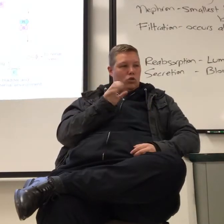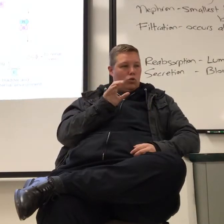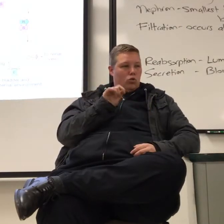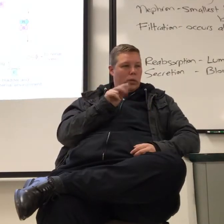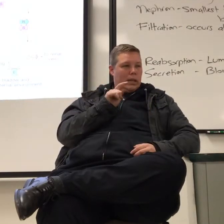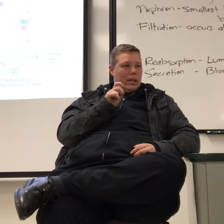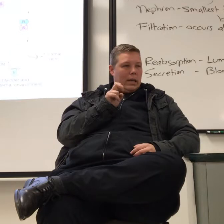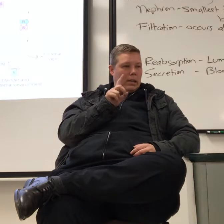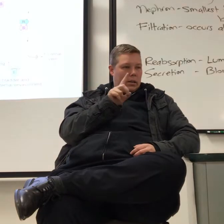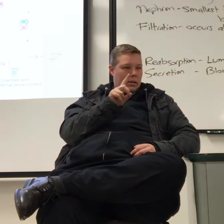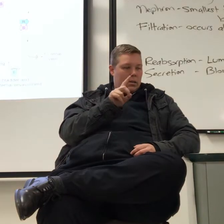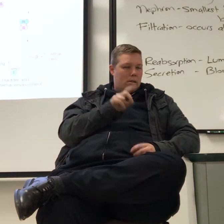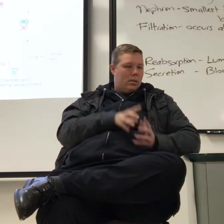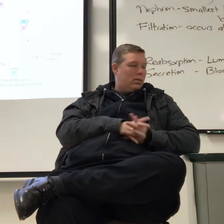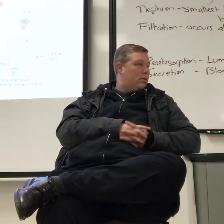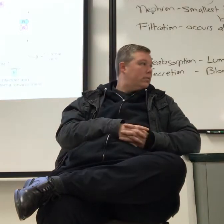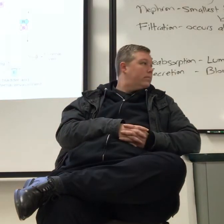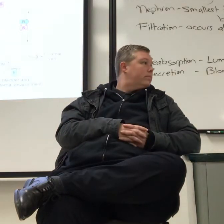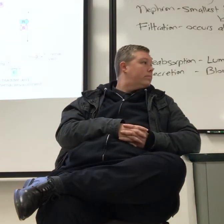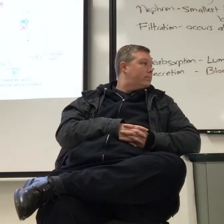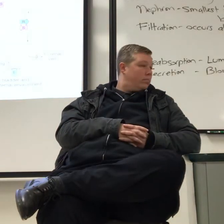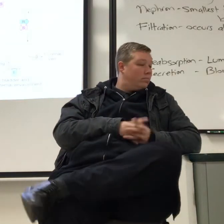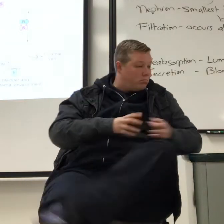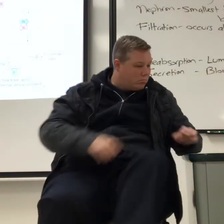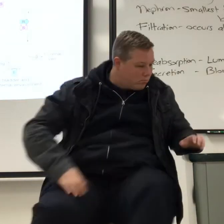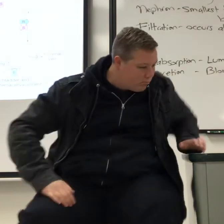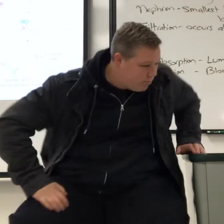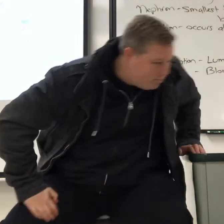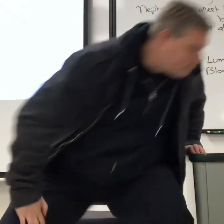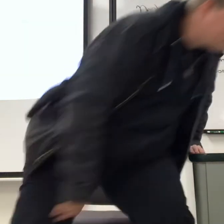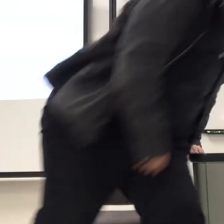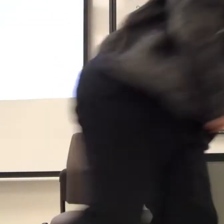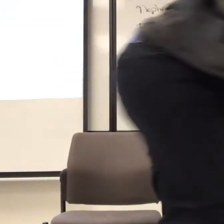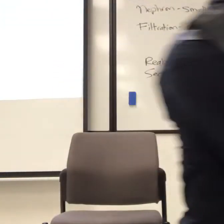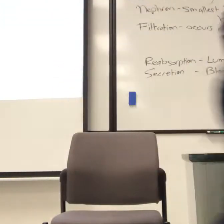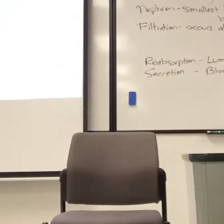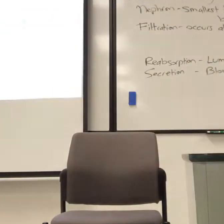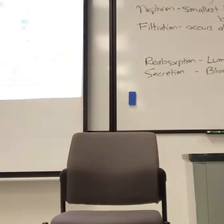If not later reabsorbed,